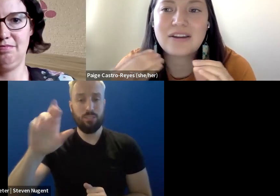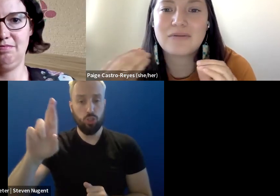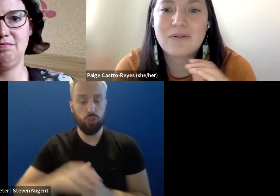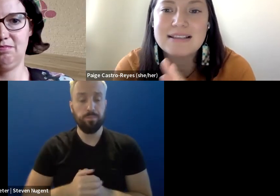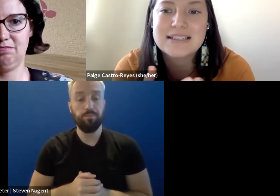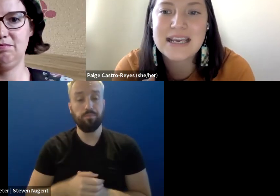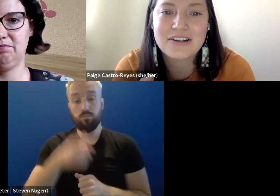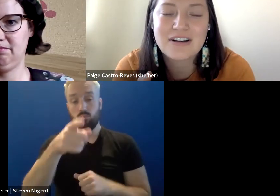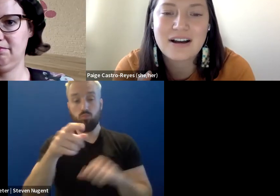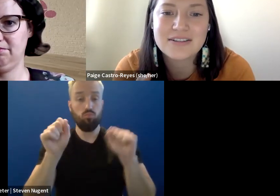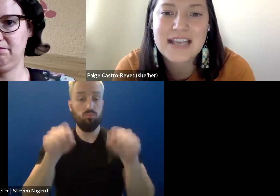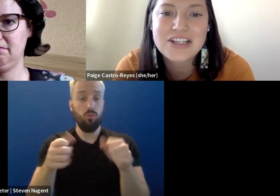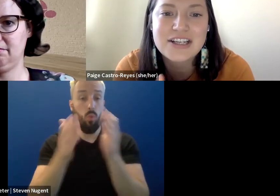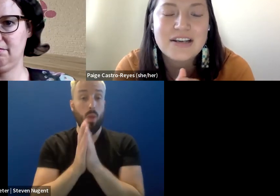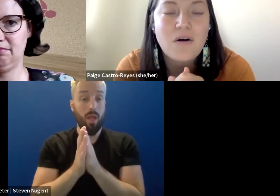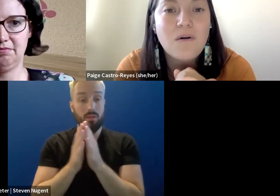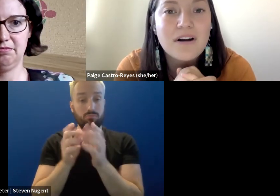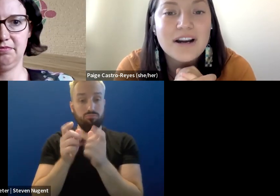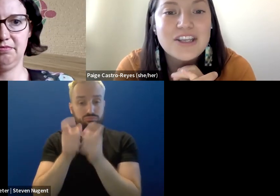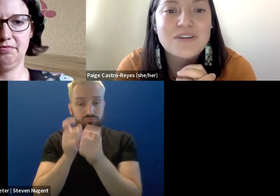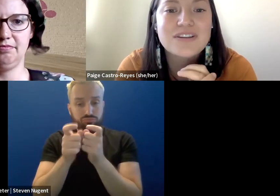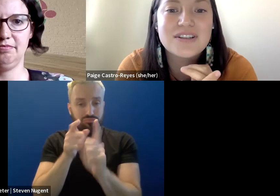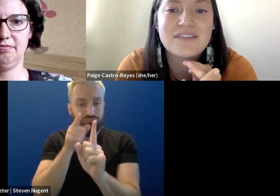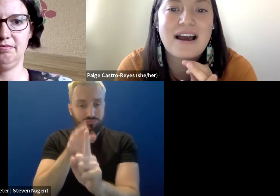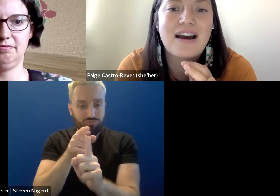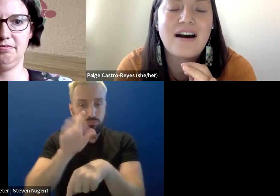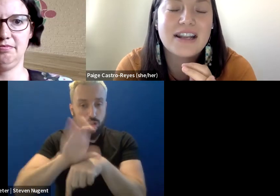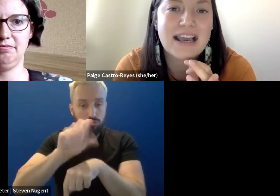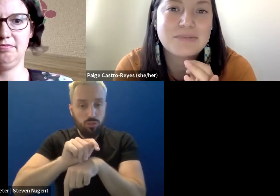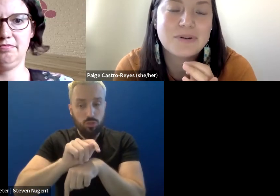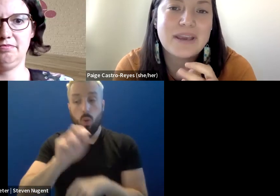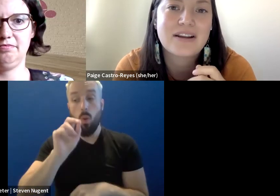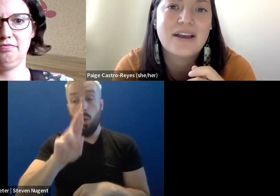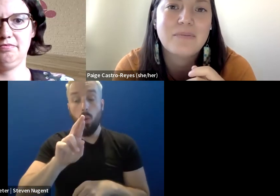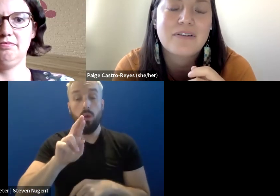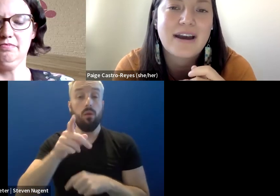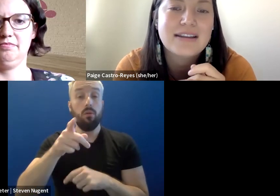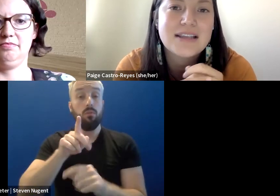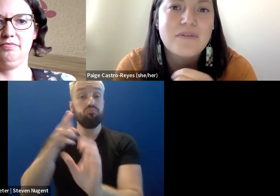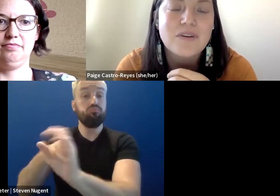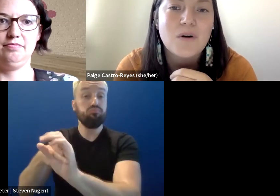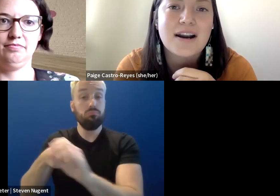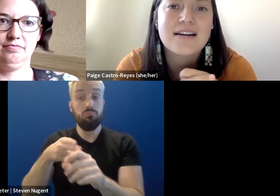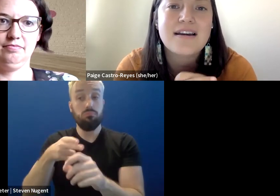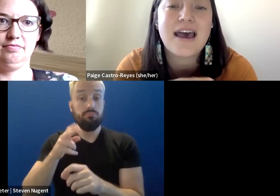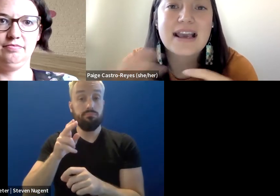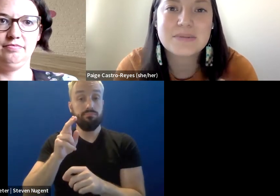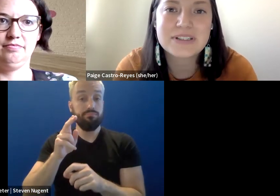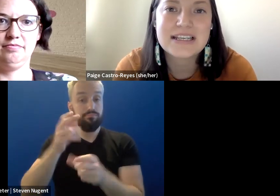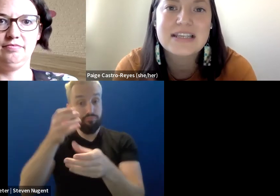You can either request a tailored consultation, or you can serve on an expert panel and provide some of